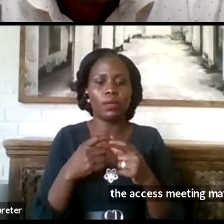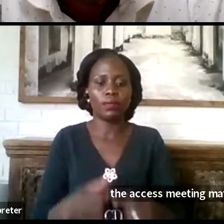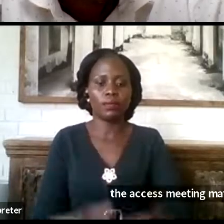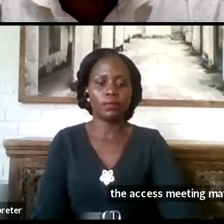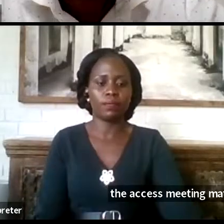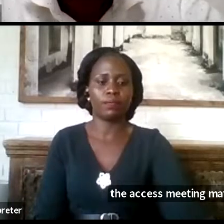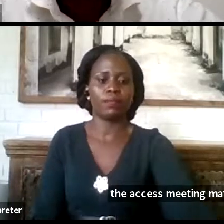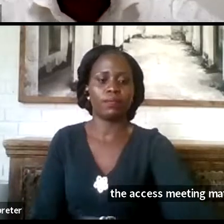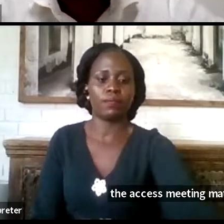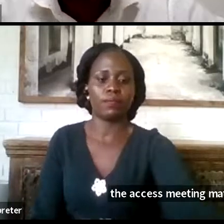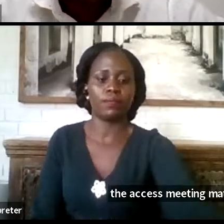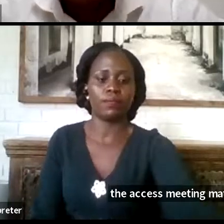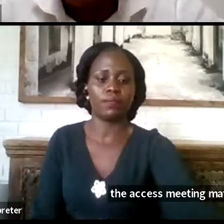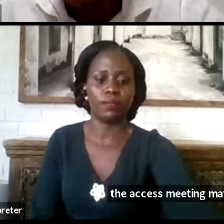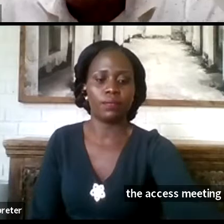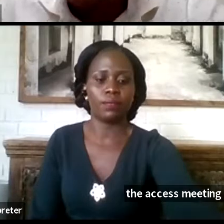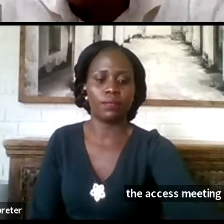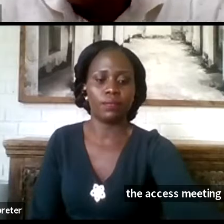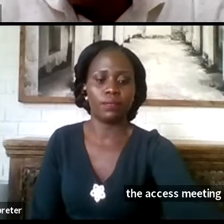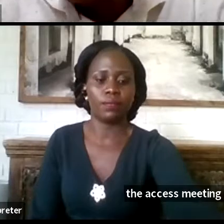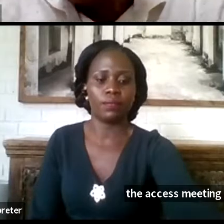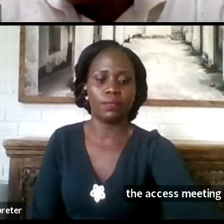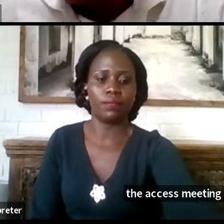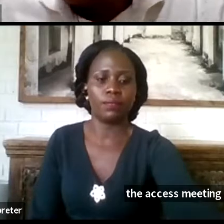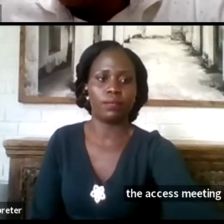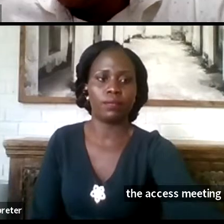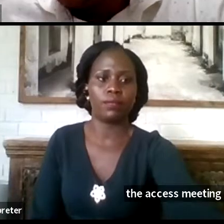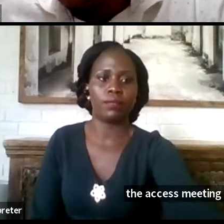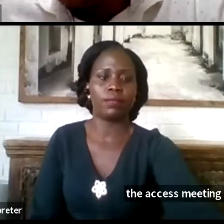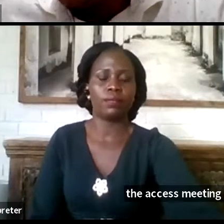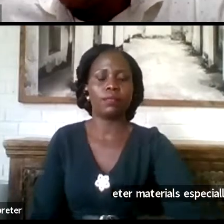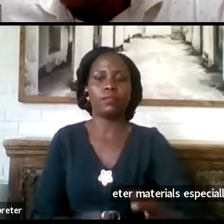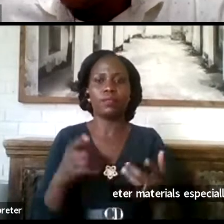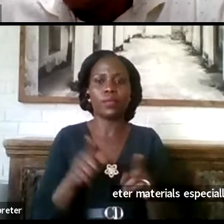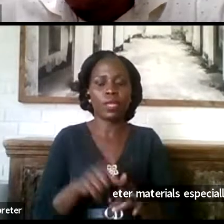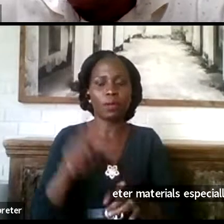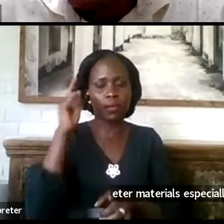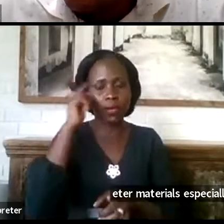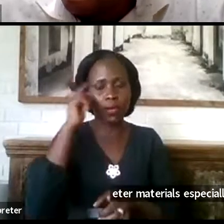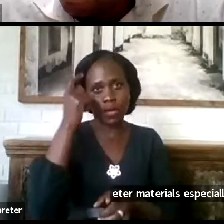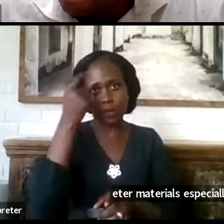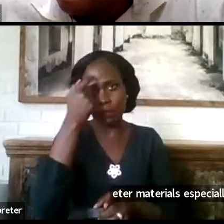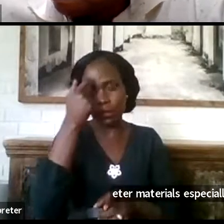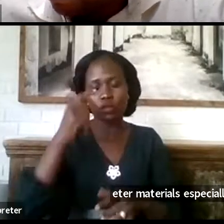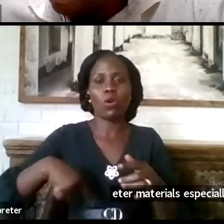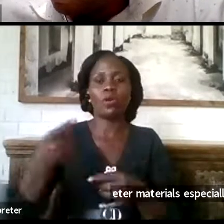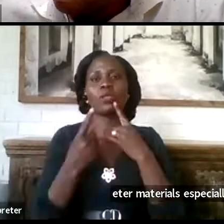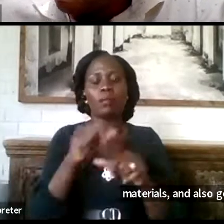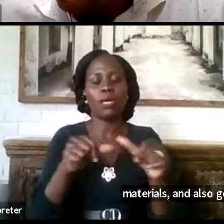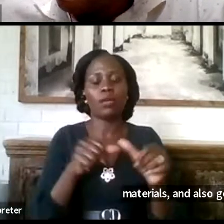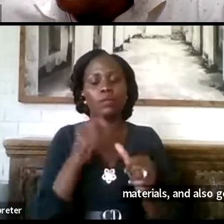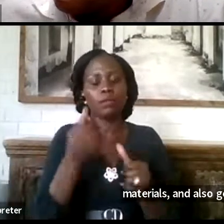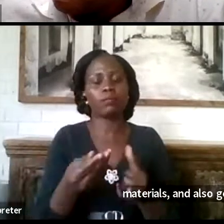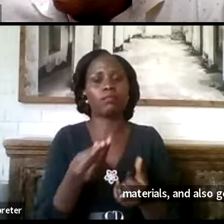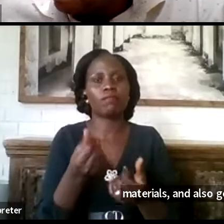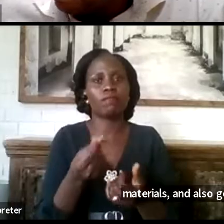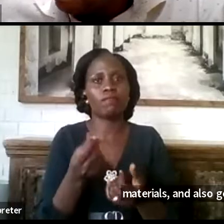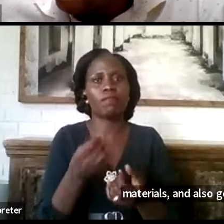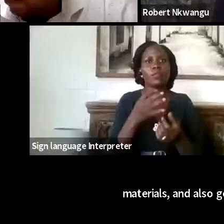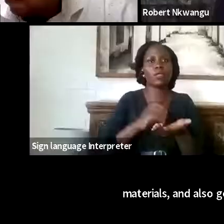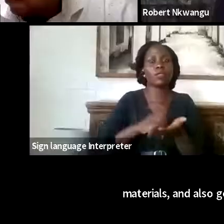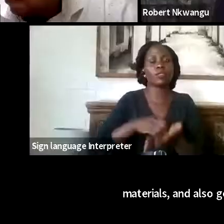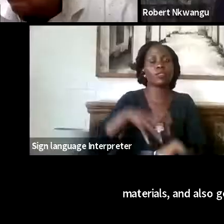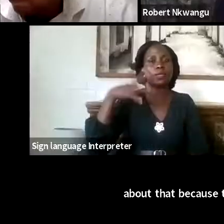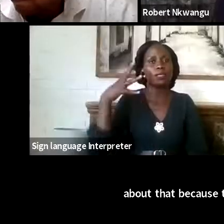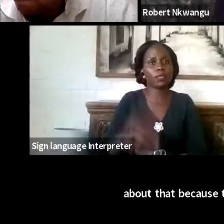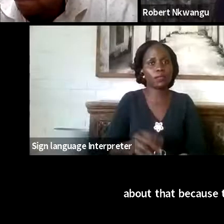reading materials, and also government is always talking about that the cost is so high. Have you, in your experience,